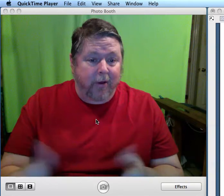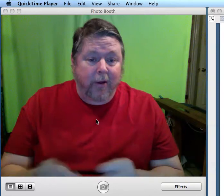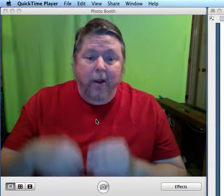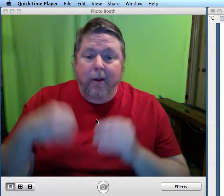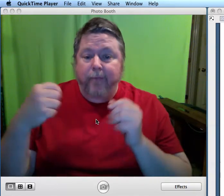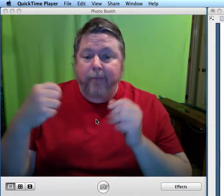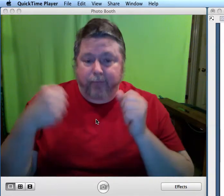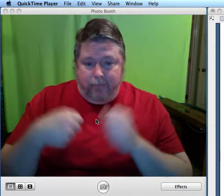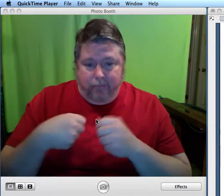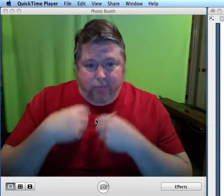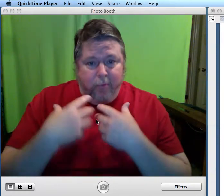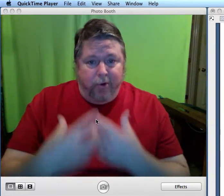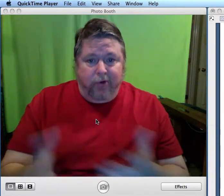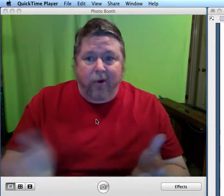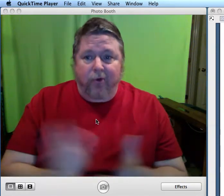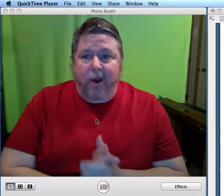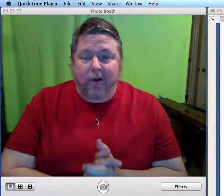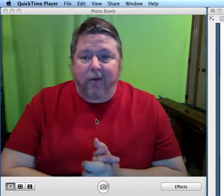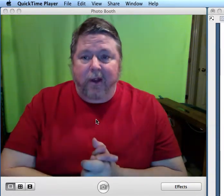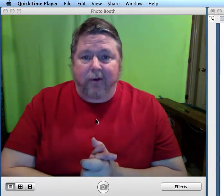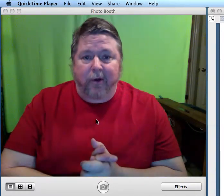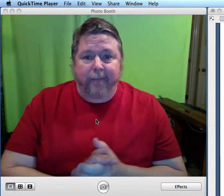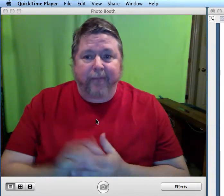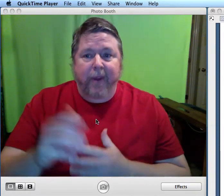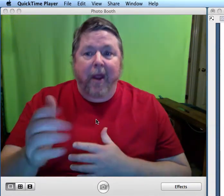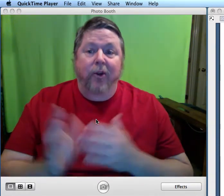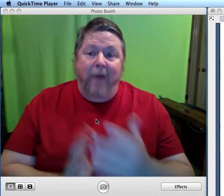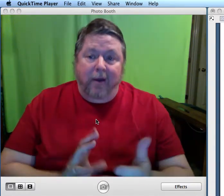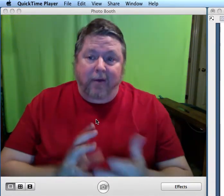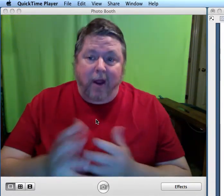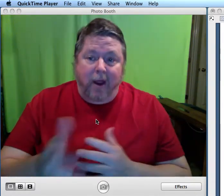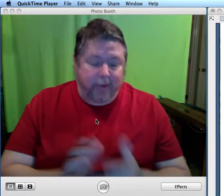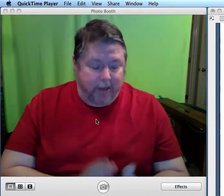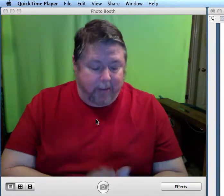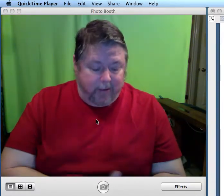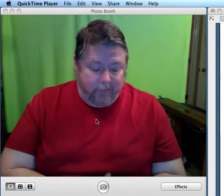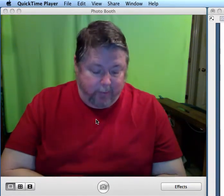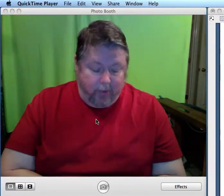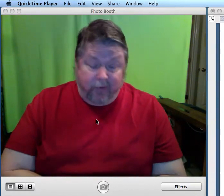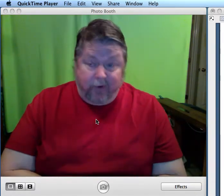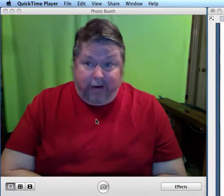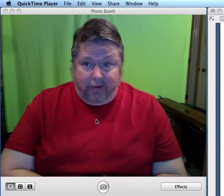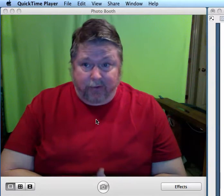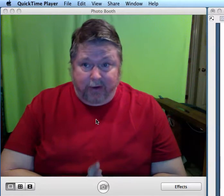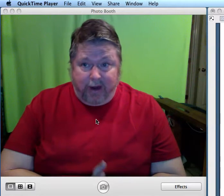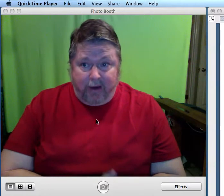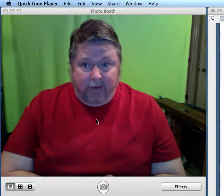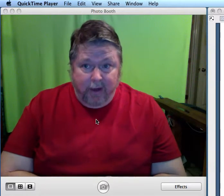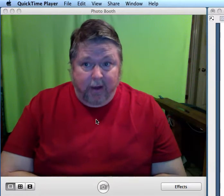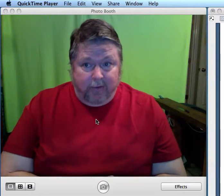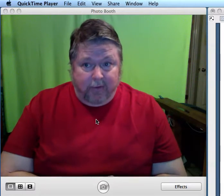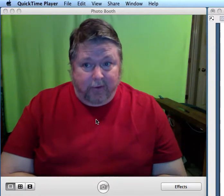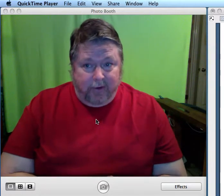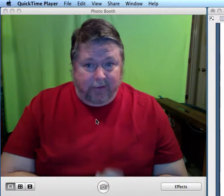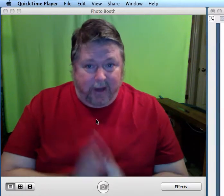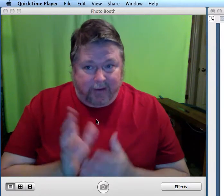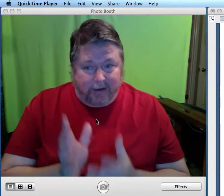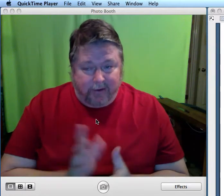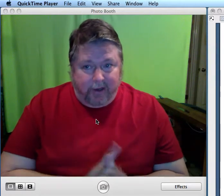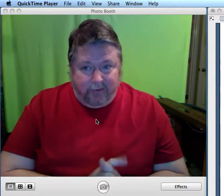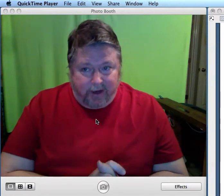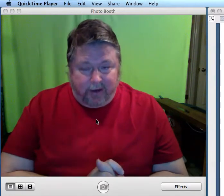with, put your own creativity into it. You've got time to think about it. It's really more of a translation task, so it's